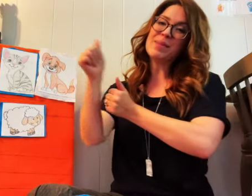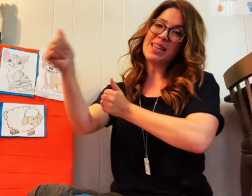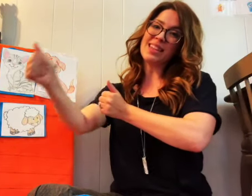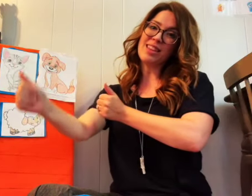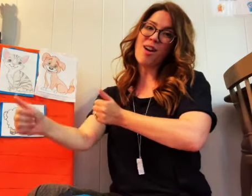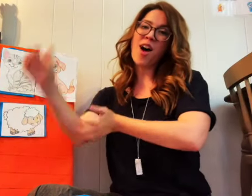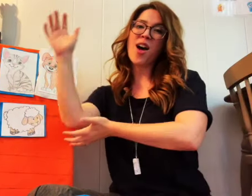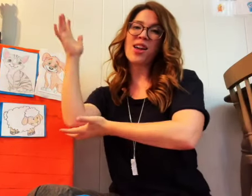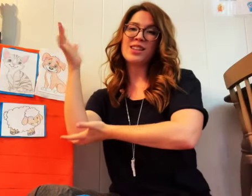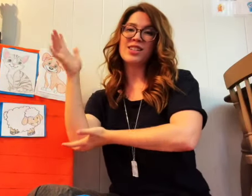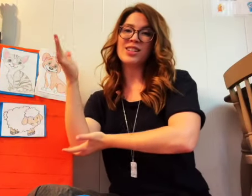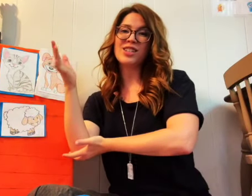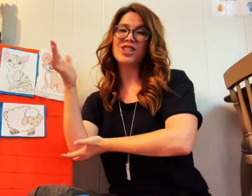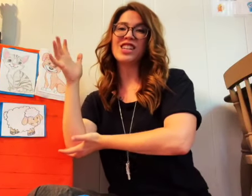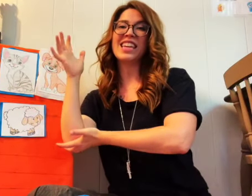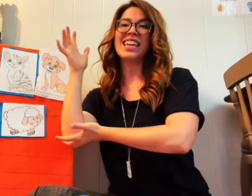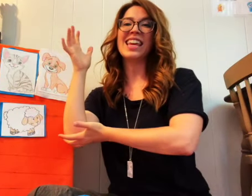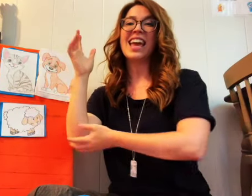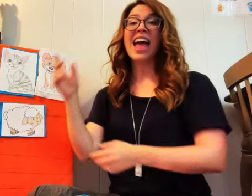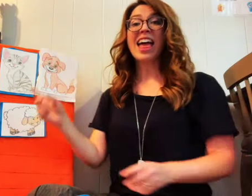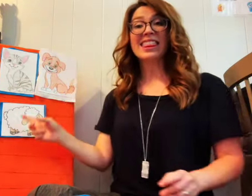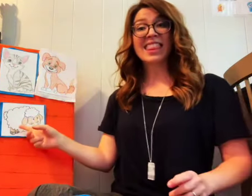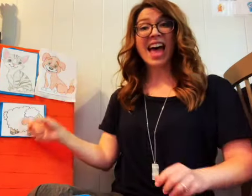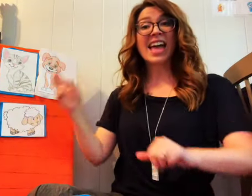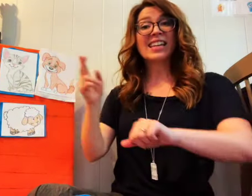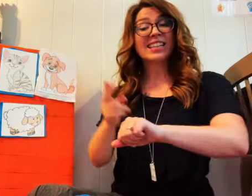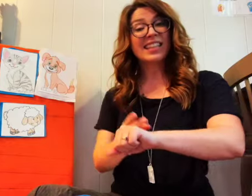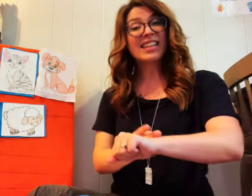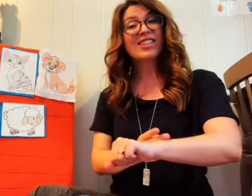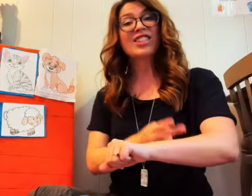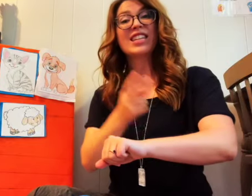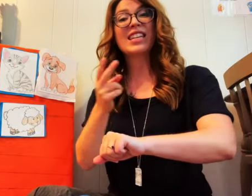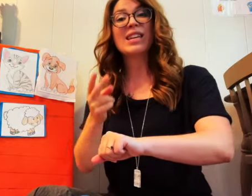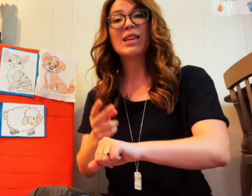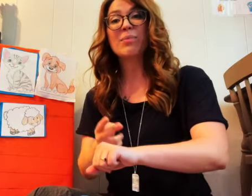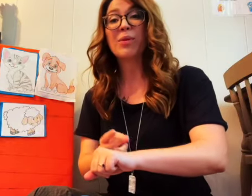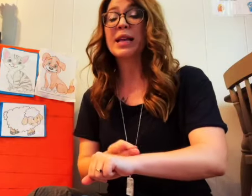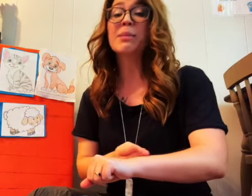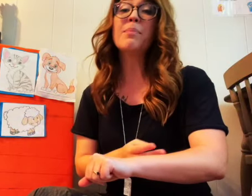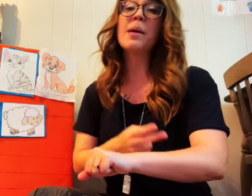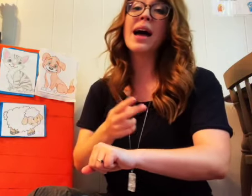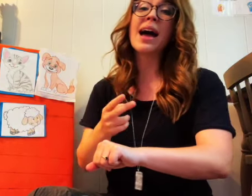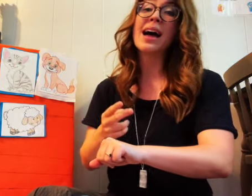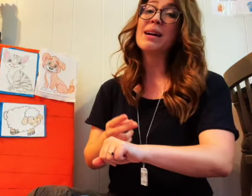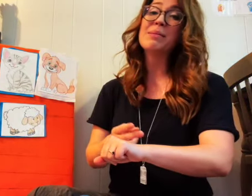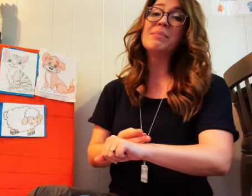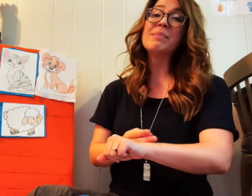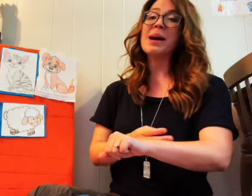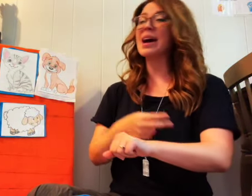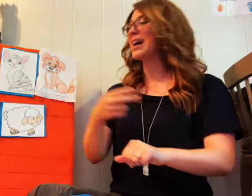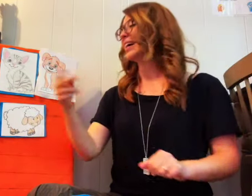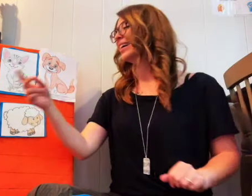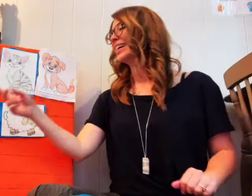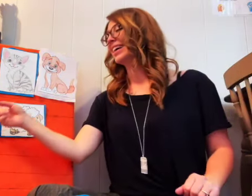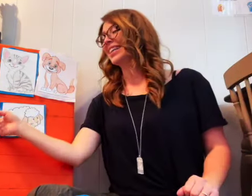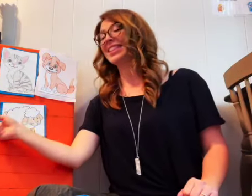'neath yonder tree. That little sheep went bah, bah.